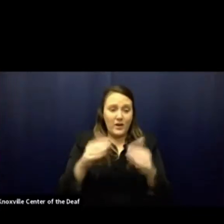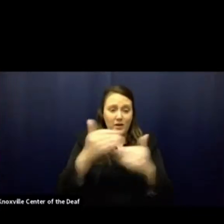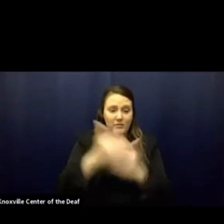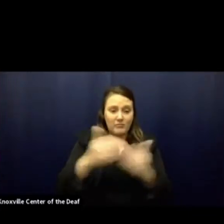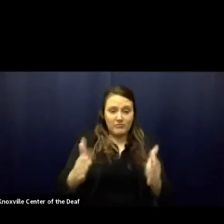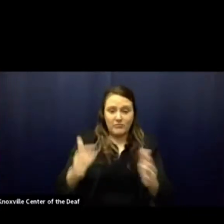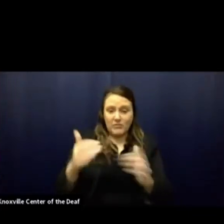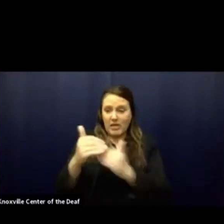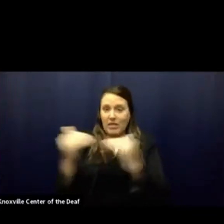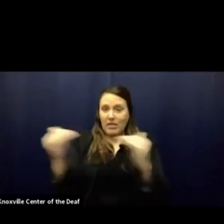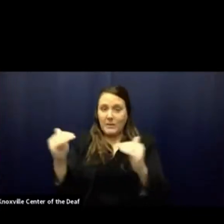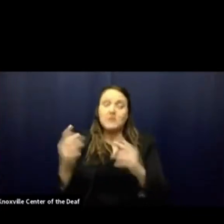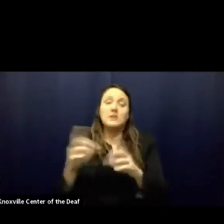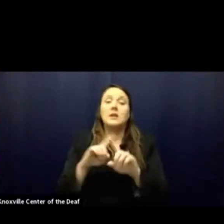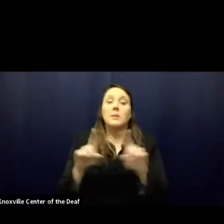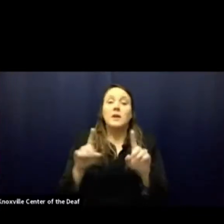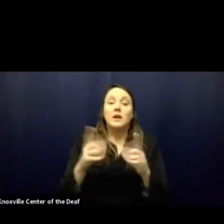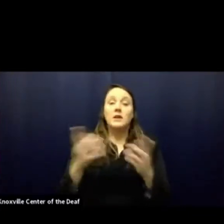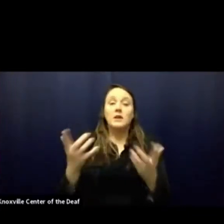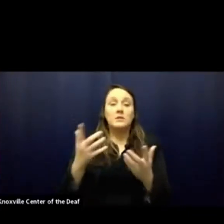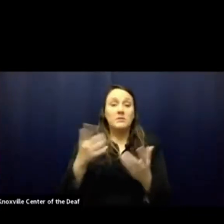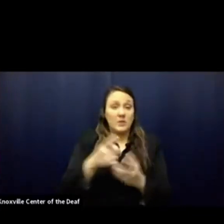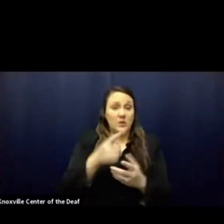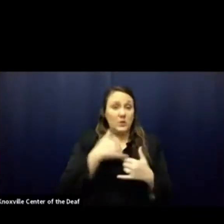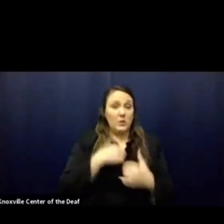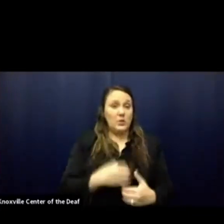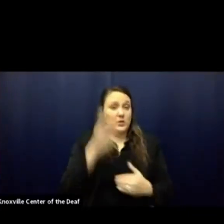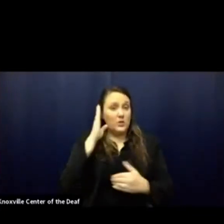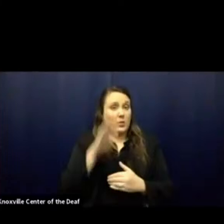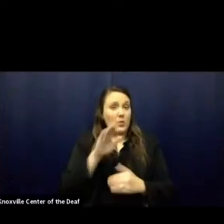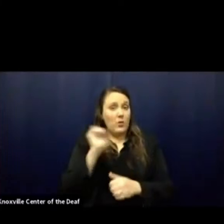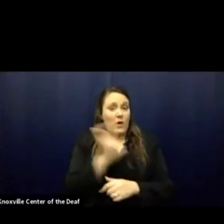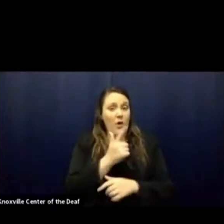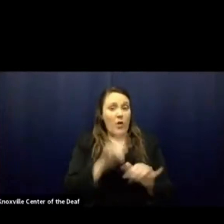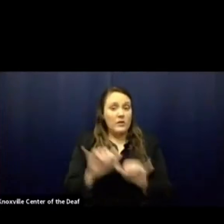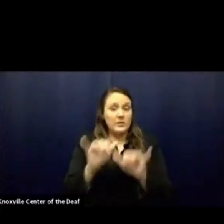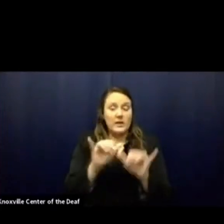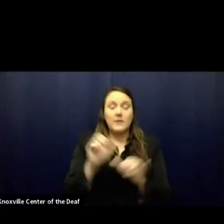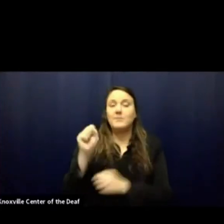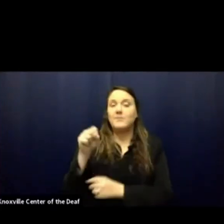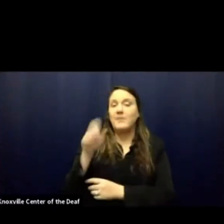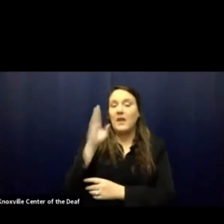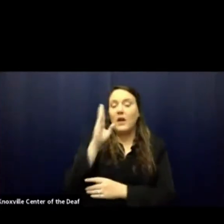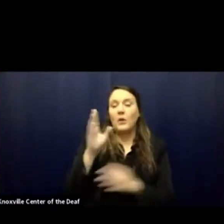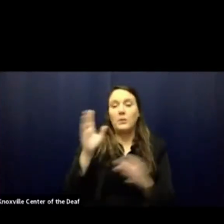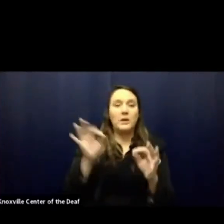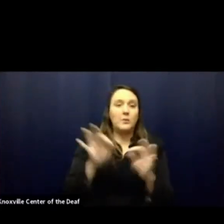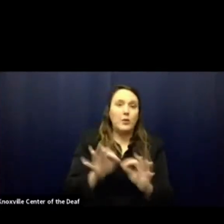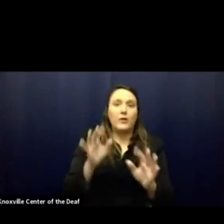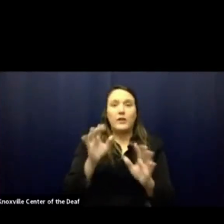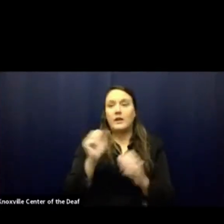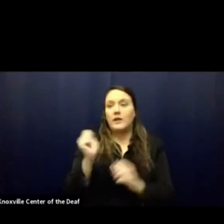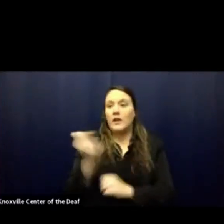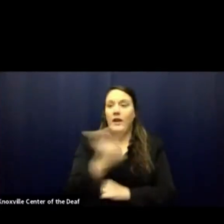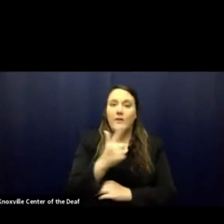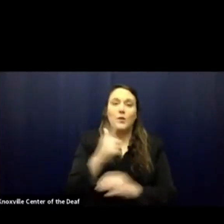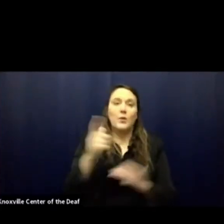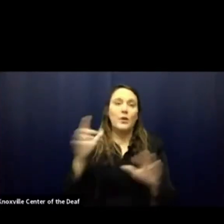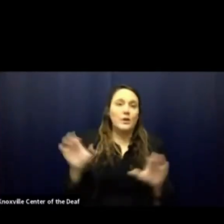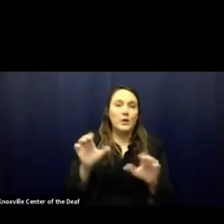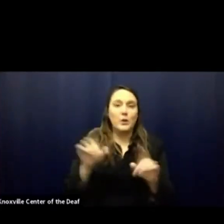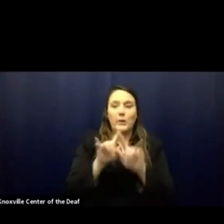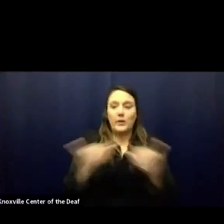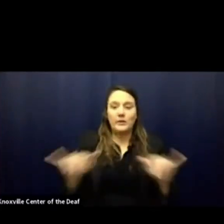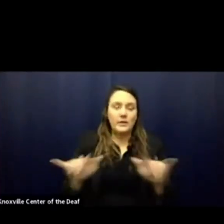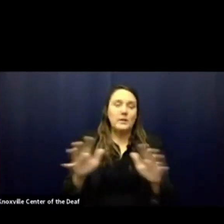level? Certainly, it would be ideal if everybody was doing the same thing. I think a lot of people are getting the message that the 5 core actions are